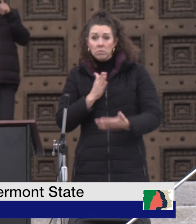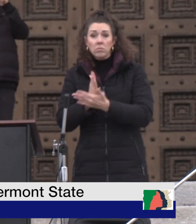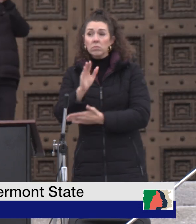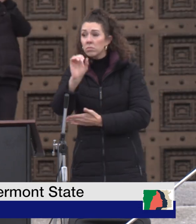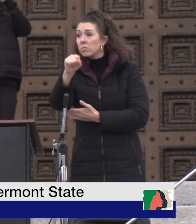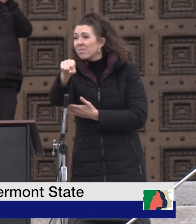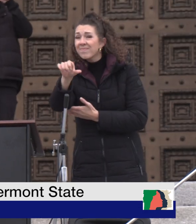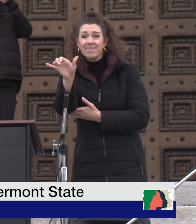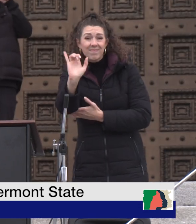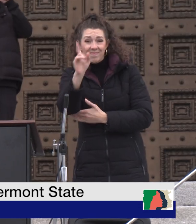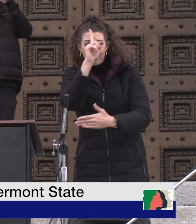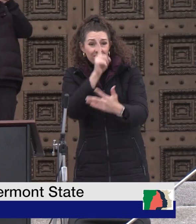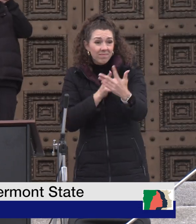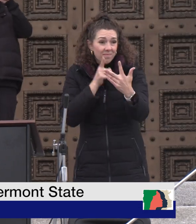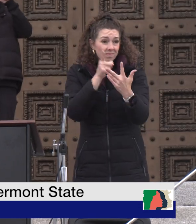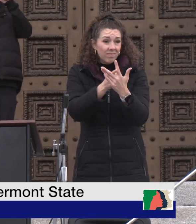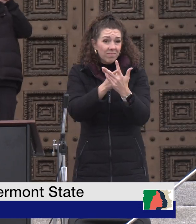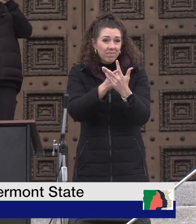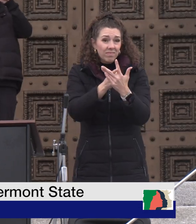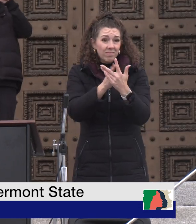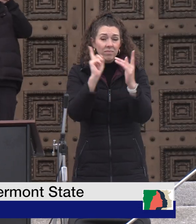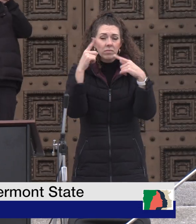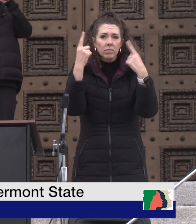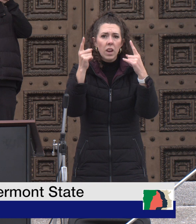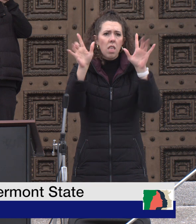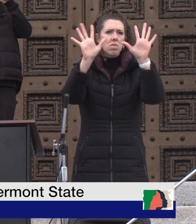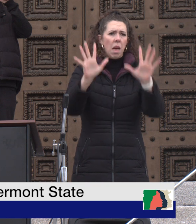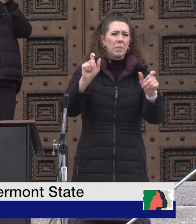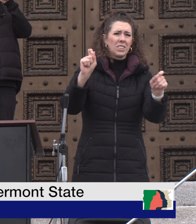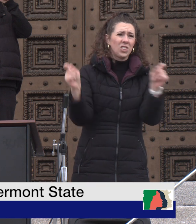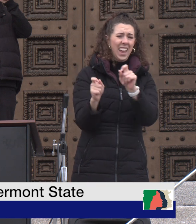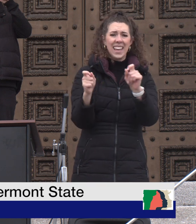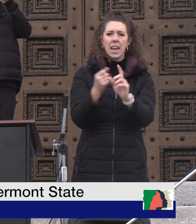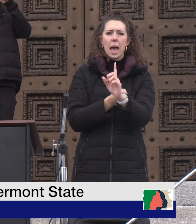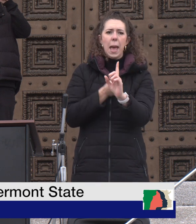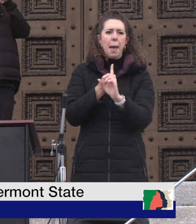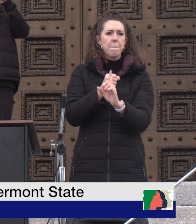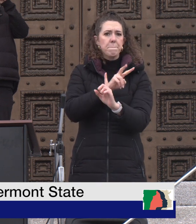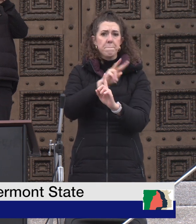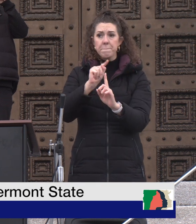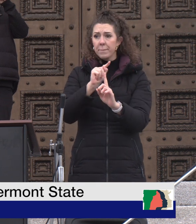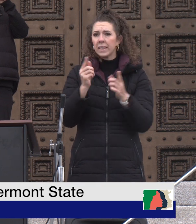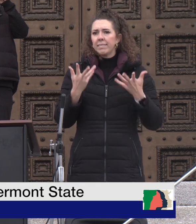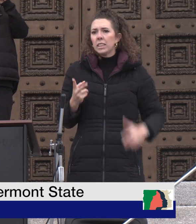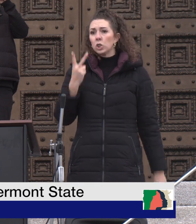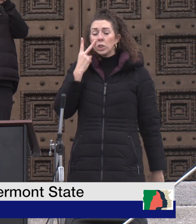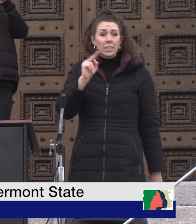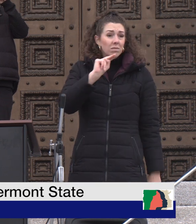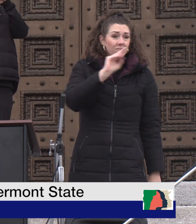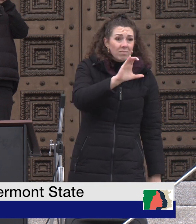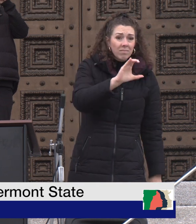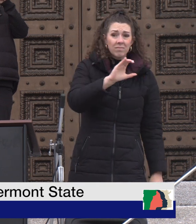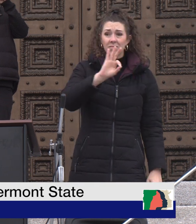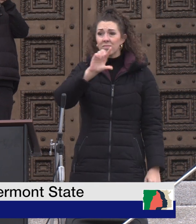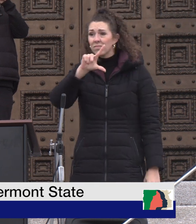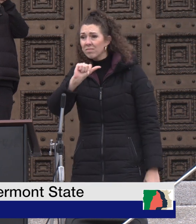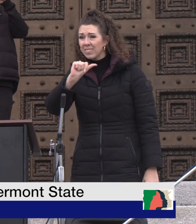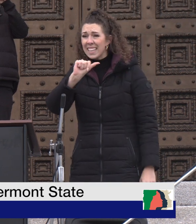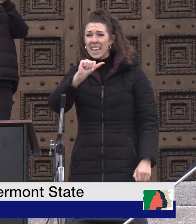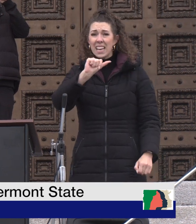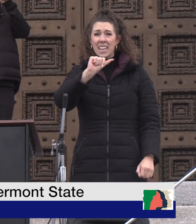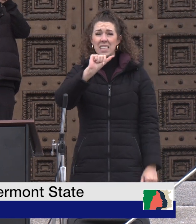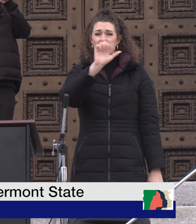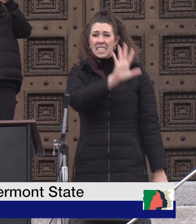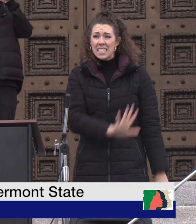Understand. And we have been hit hard by climate change here in Vermont. We've seen what's happened in North Carolina, Florida, all over the